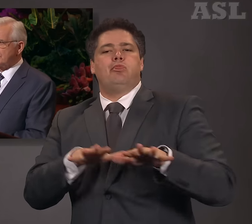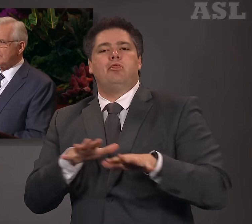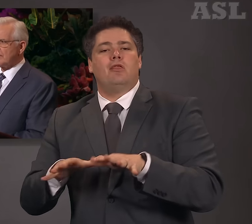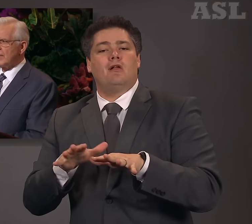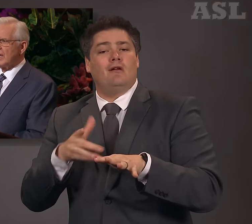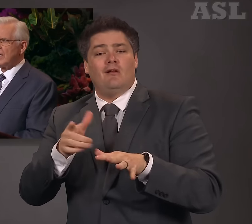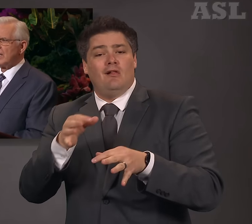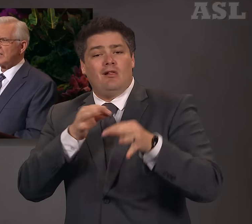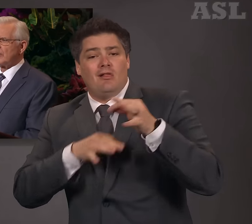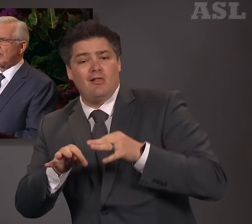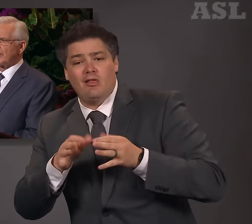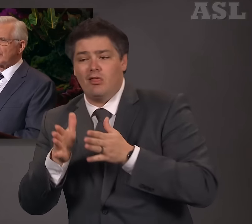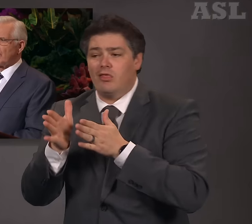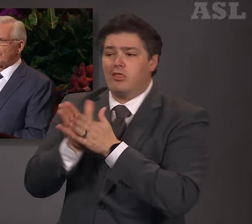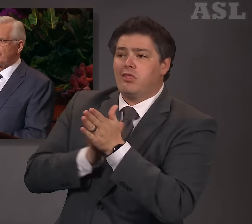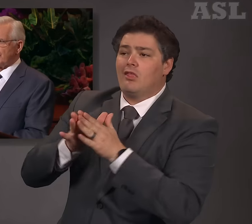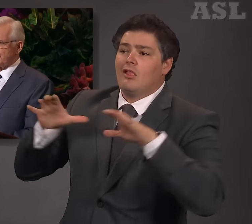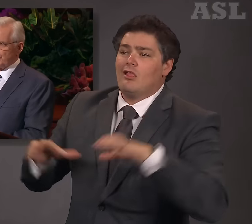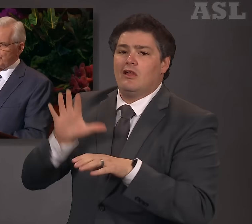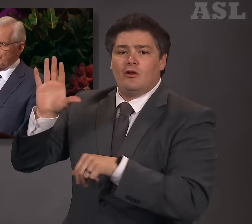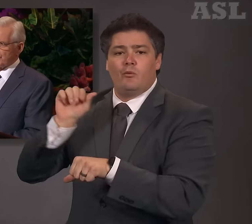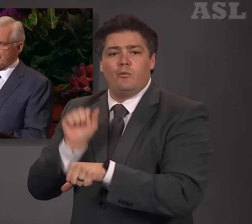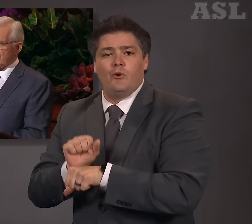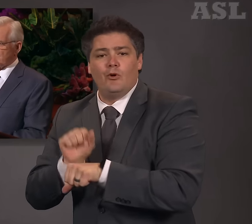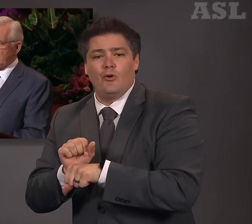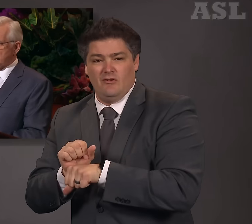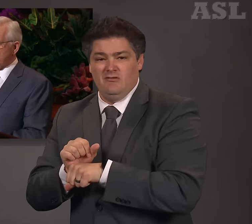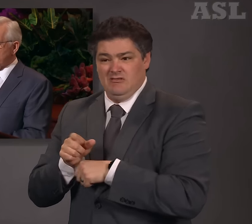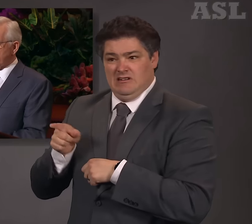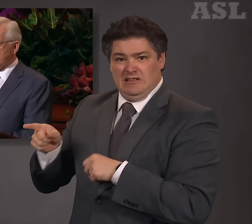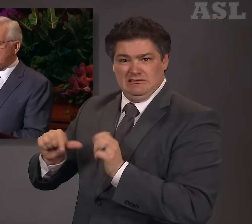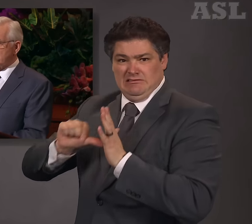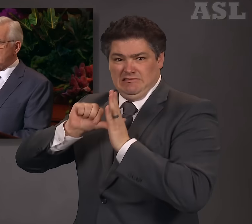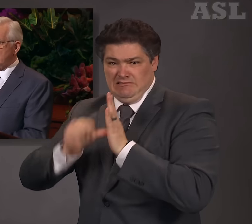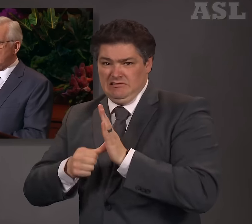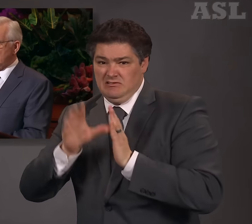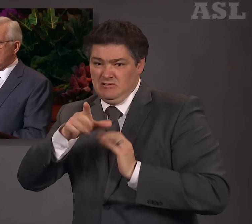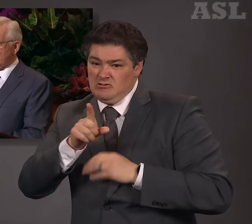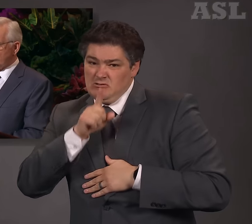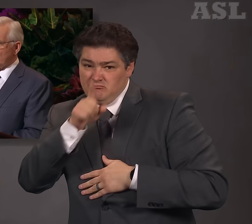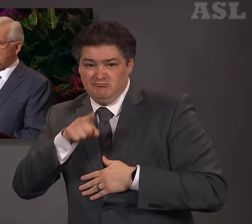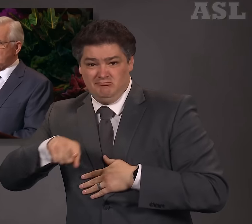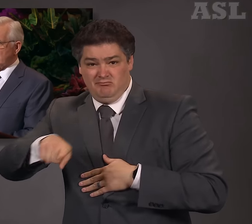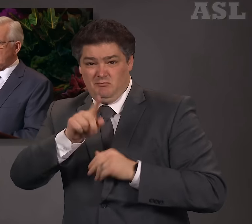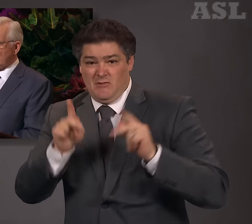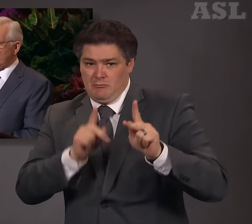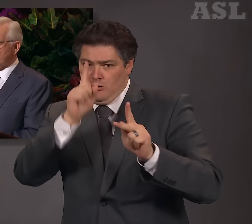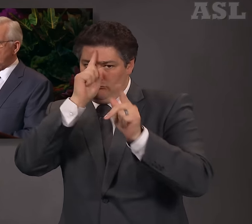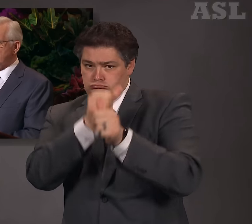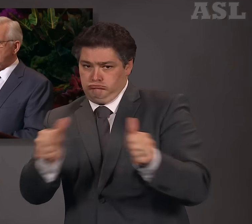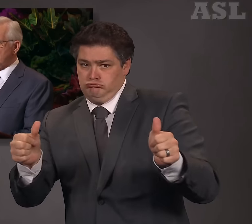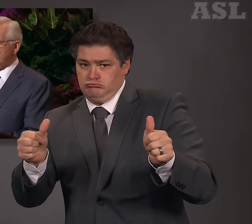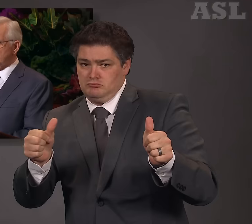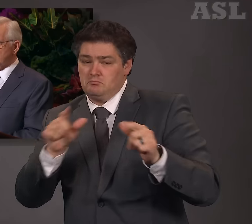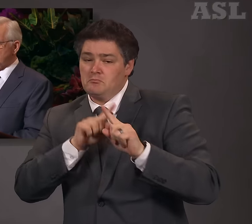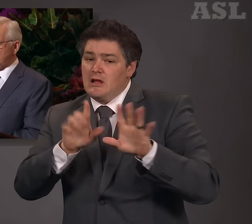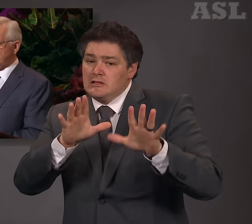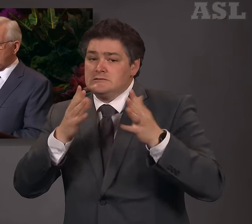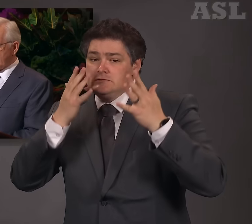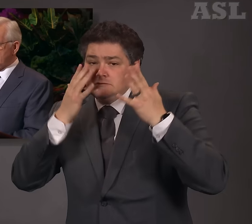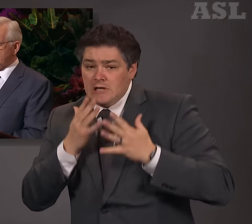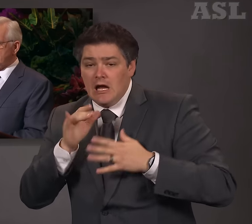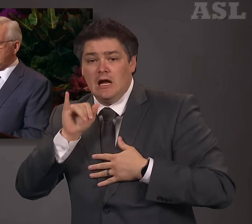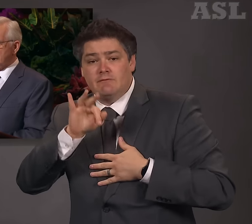Noting that all are free to choose, Elder Maxwell lamented, Unfortunately, however, when some